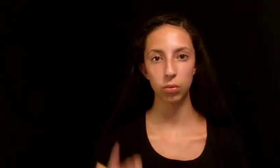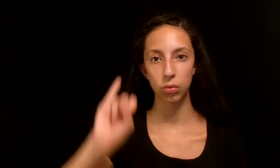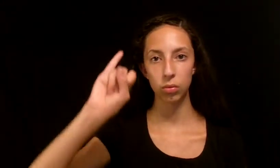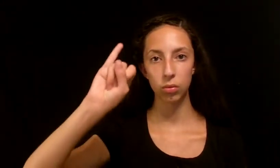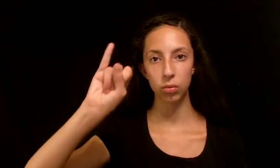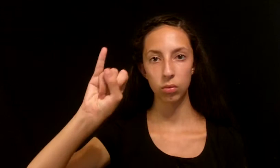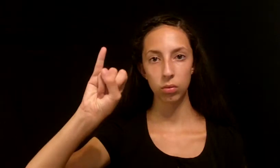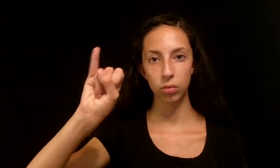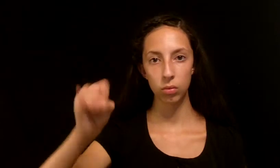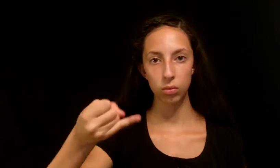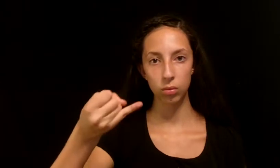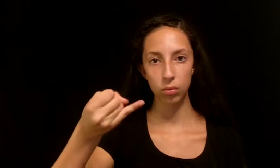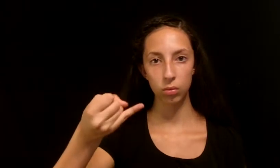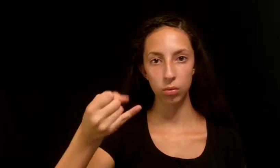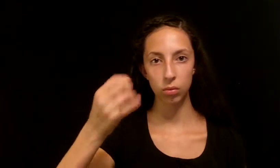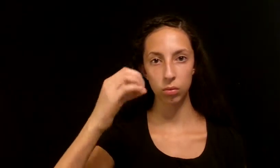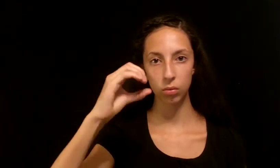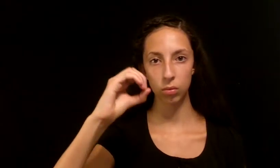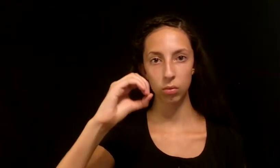John, it would be